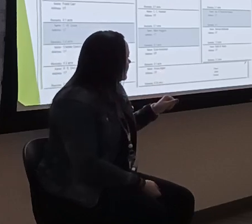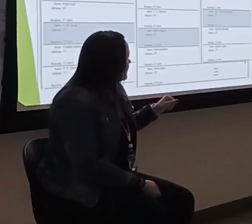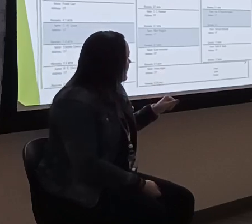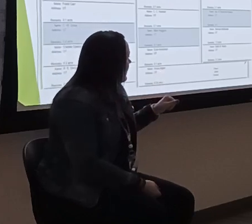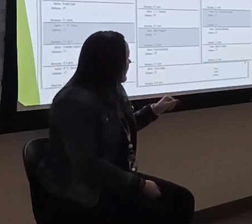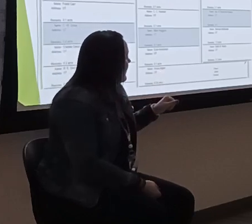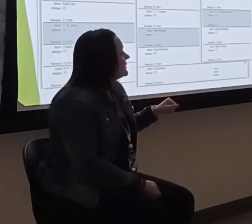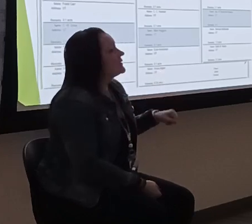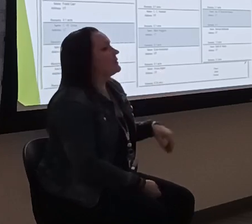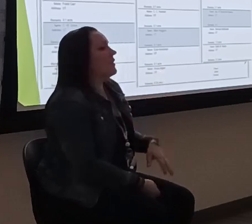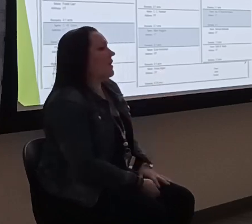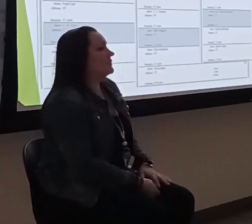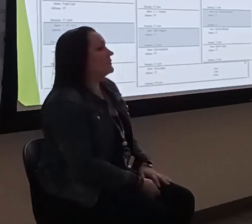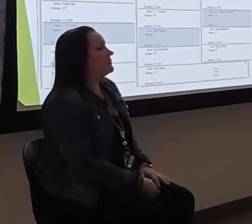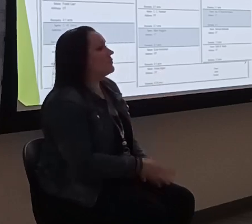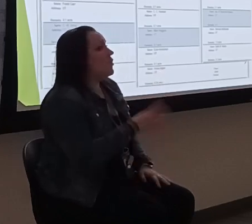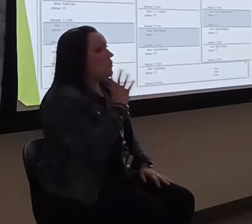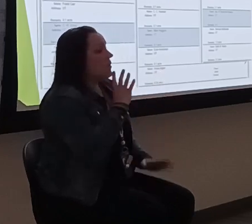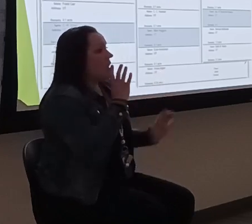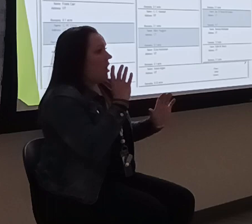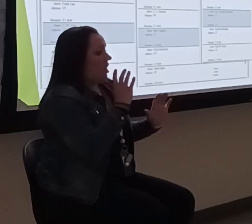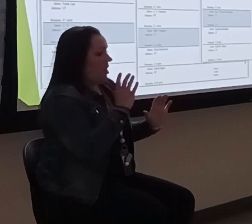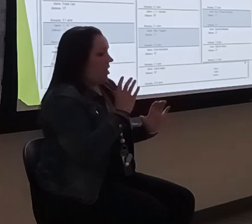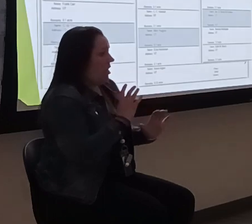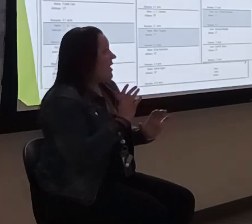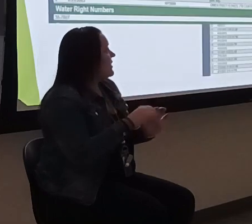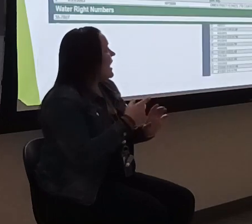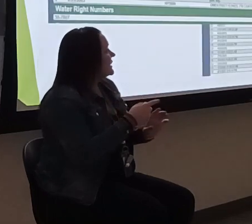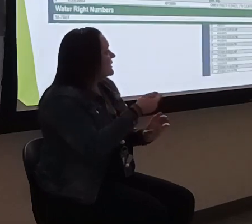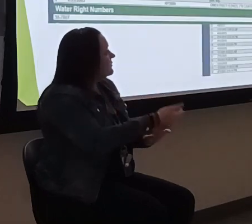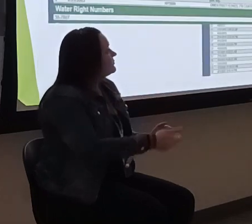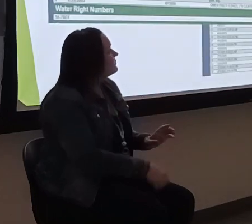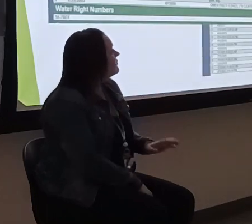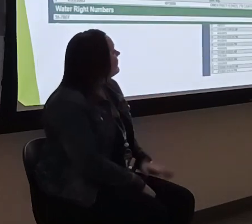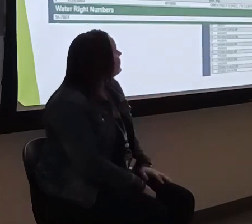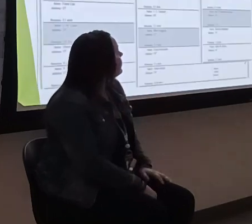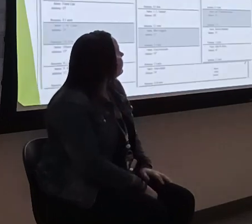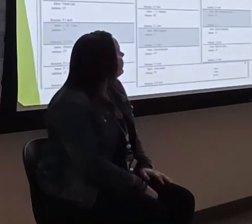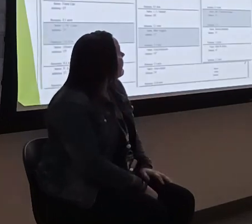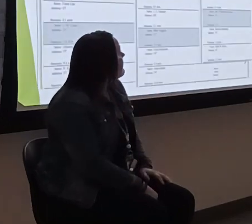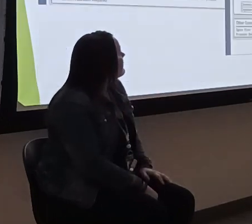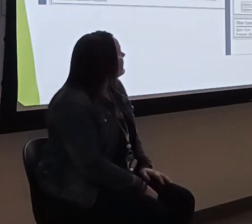ownership from. We'll look at that in just a little bit.